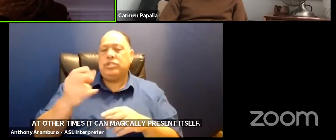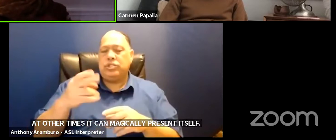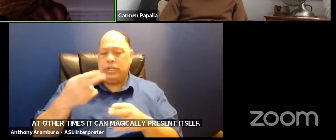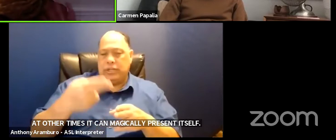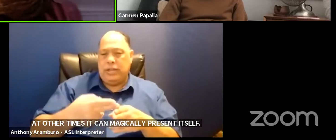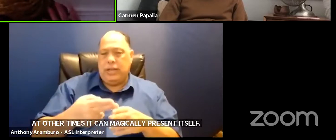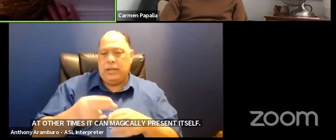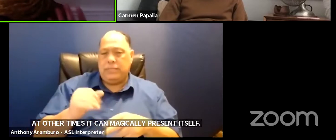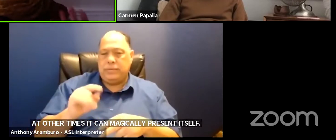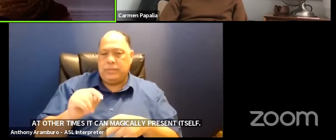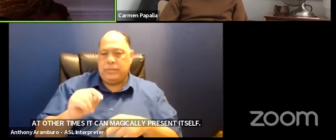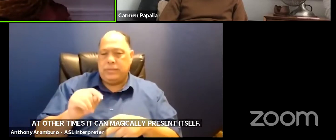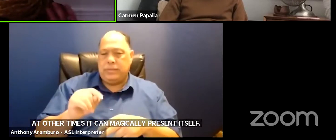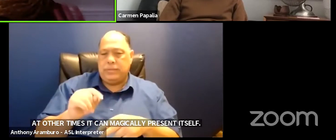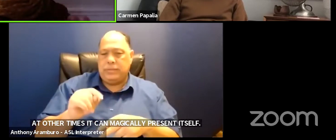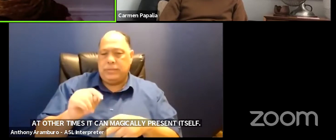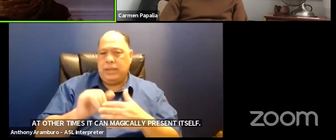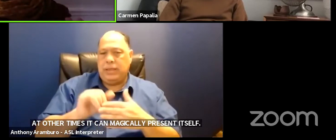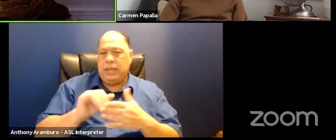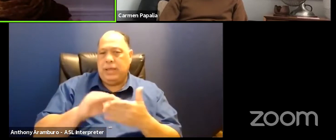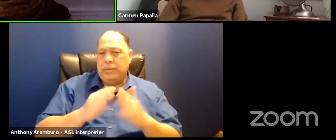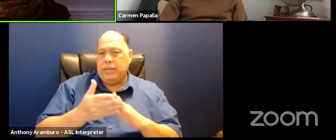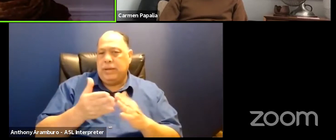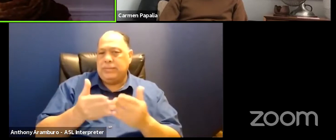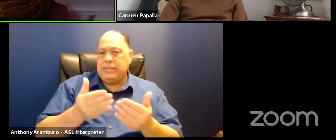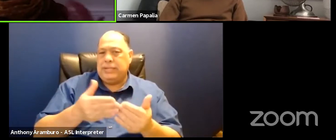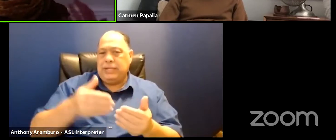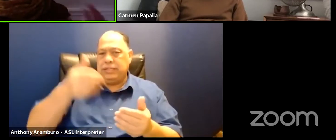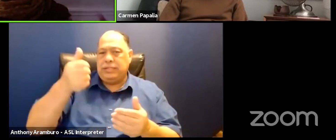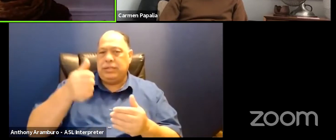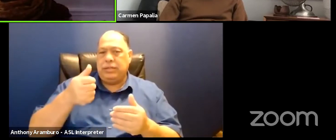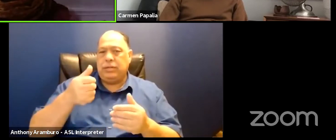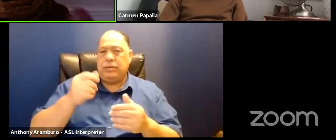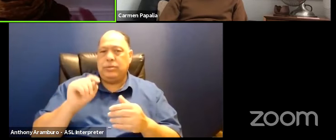and it becomes like kind of easier to